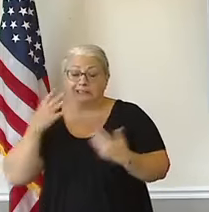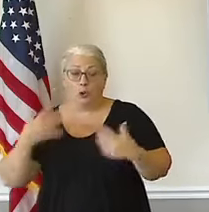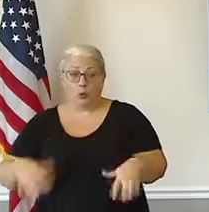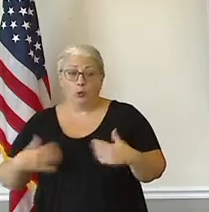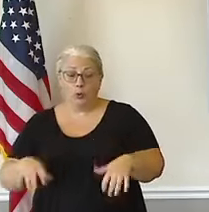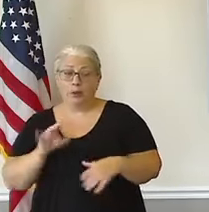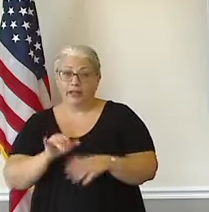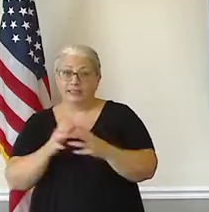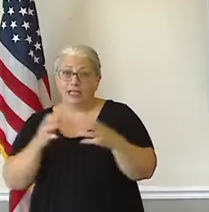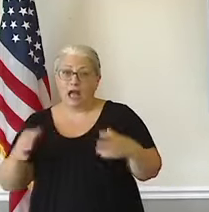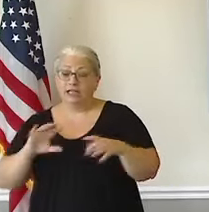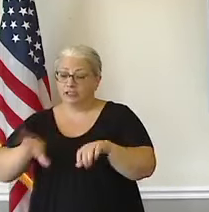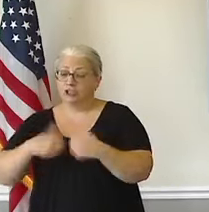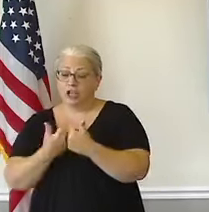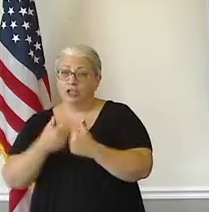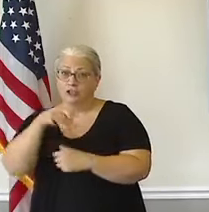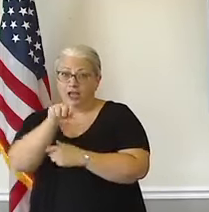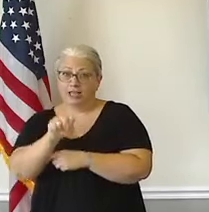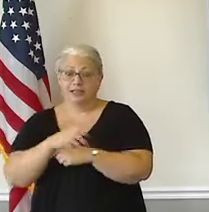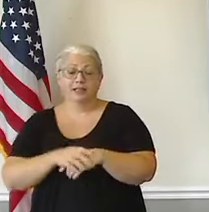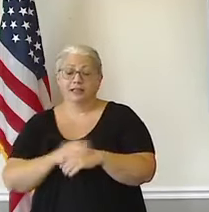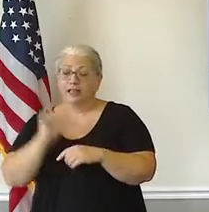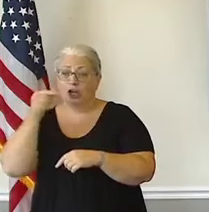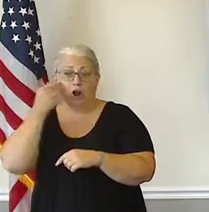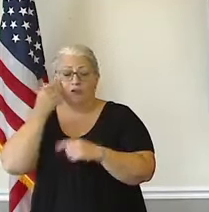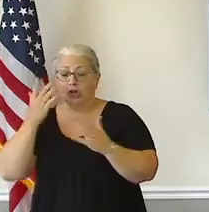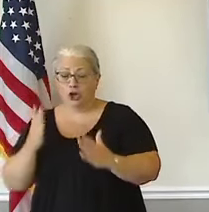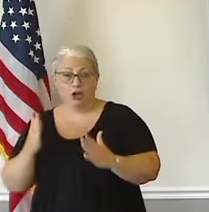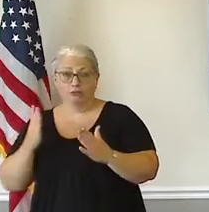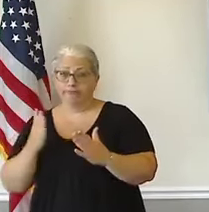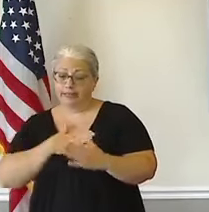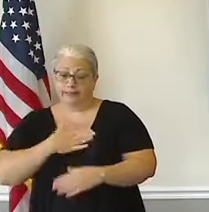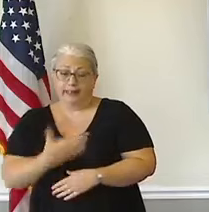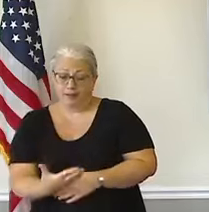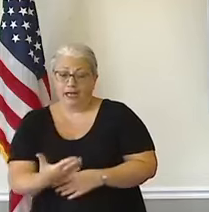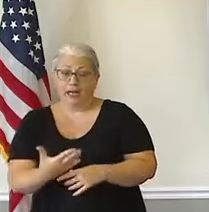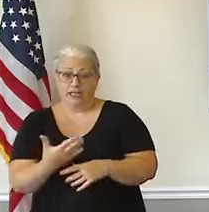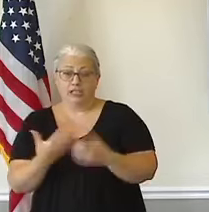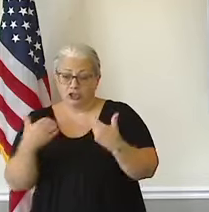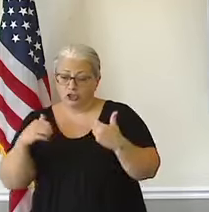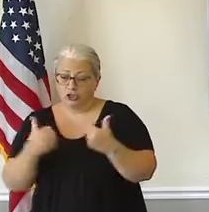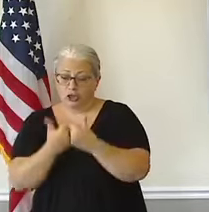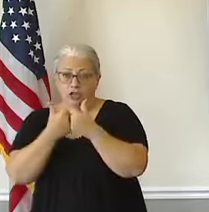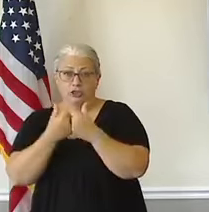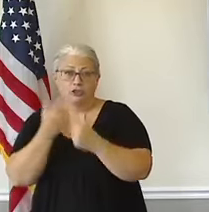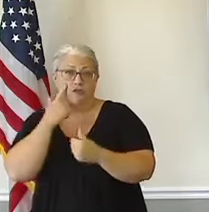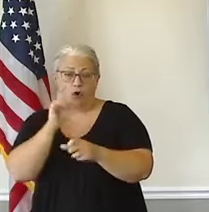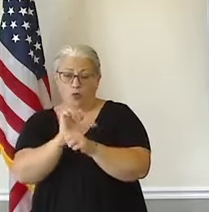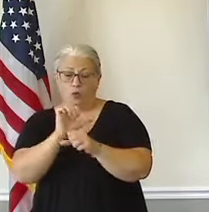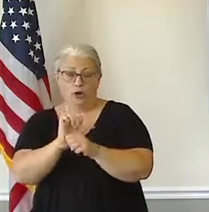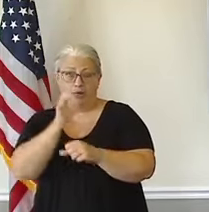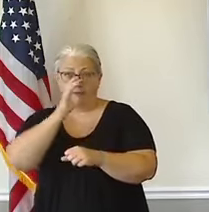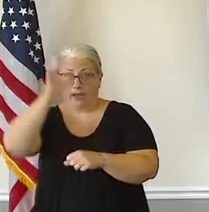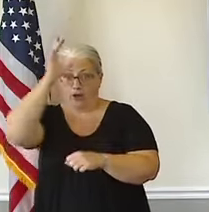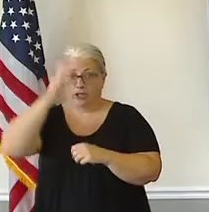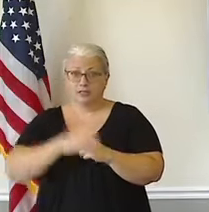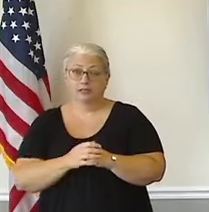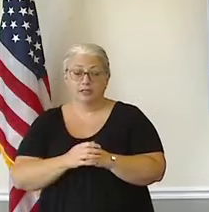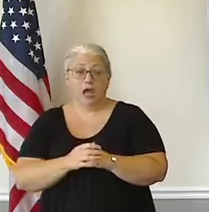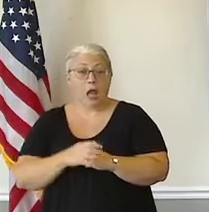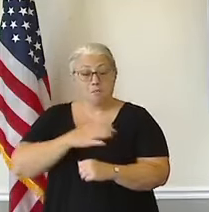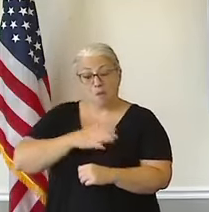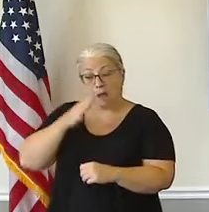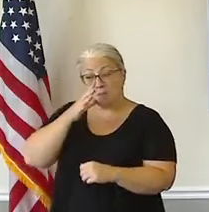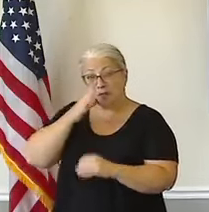online, it is a challenge for working families. Believe me, we recognize this. My mother did daycare